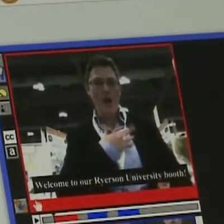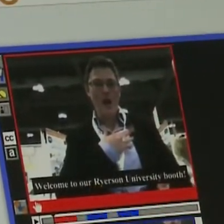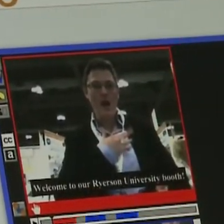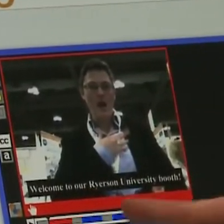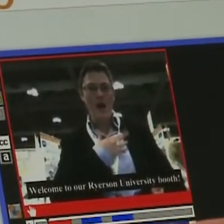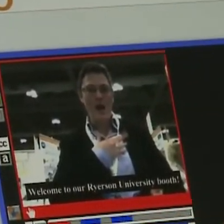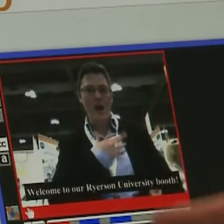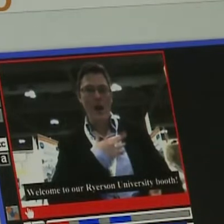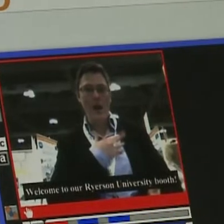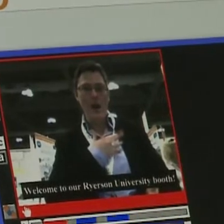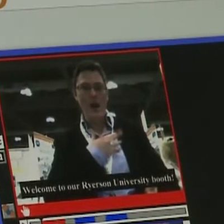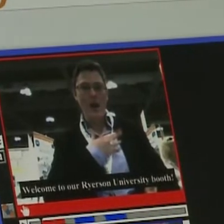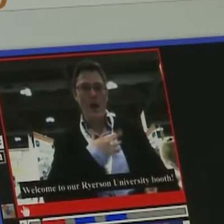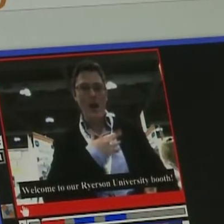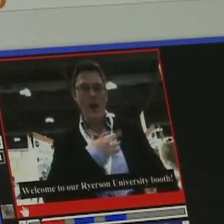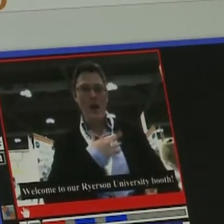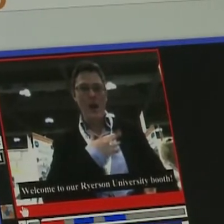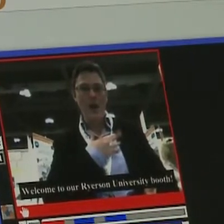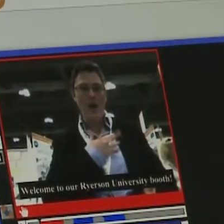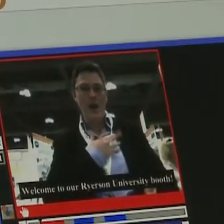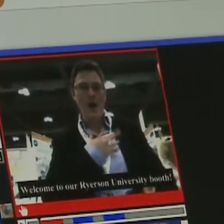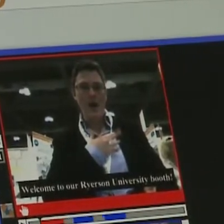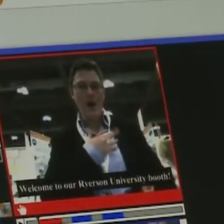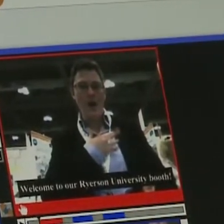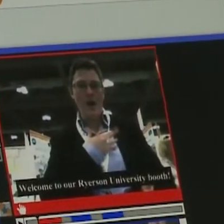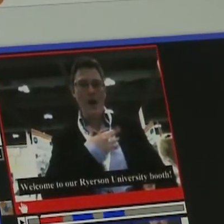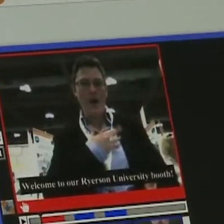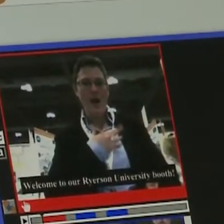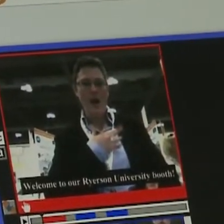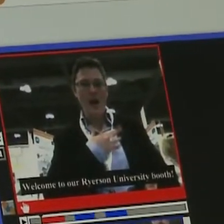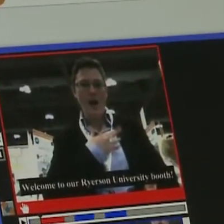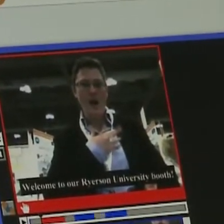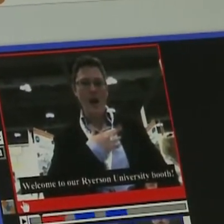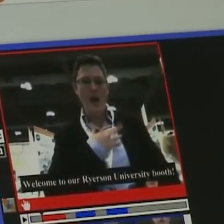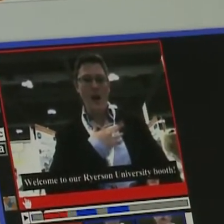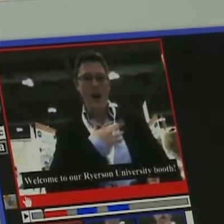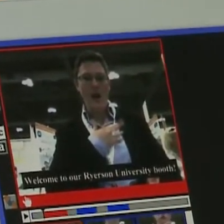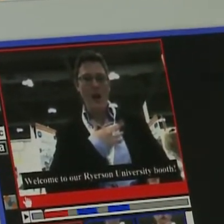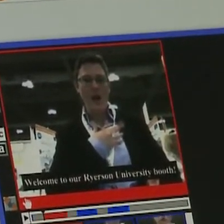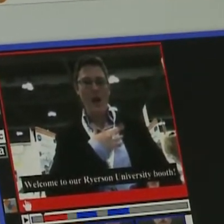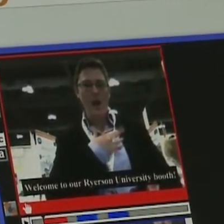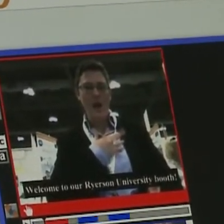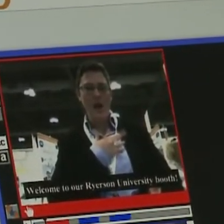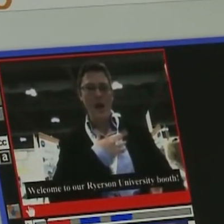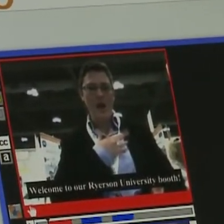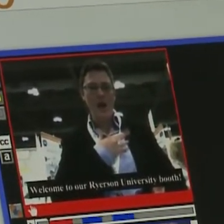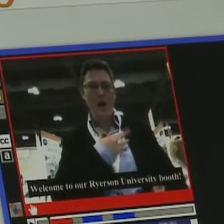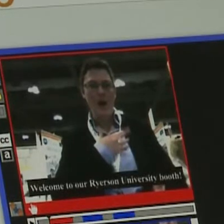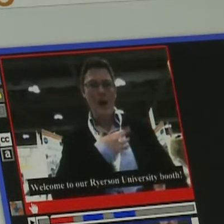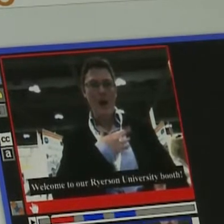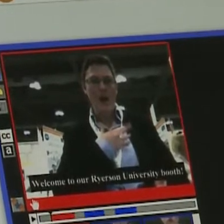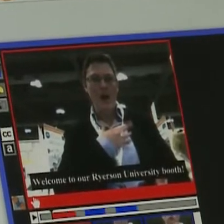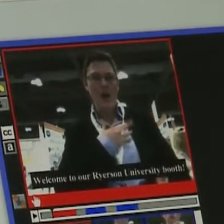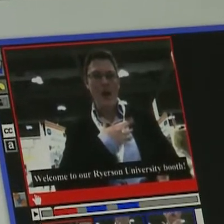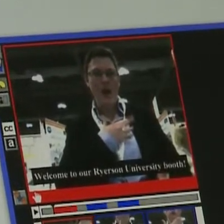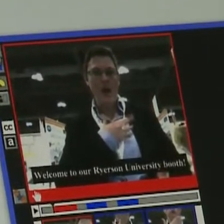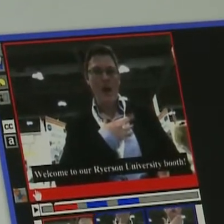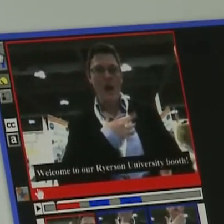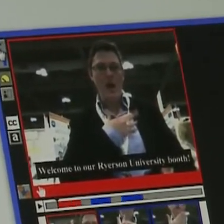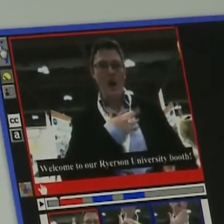innovative is that if you can see that where the frame becomes red, that's actually a live link. So when that point in the video comes up,